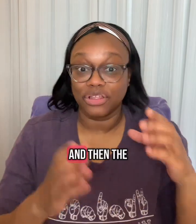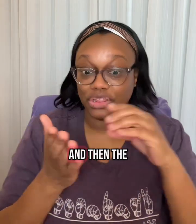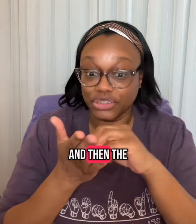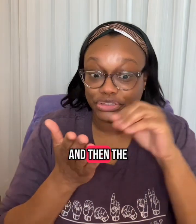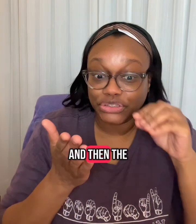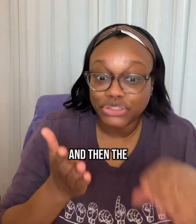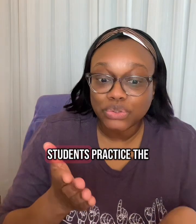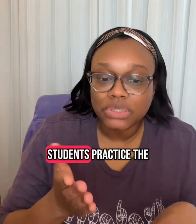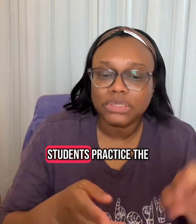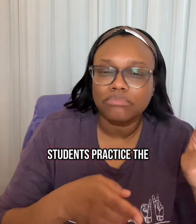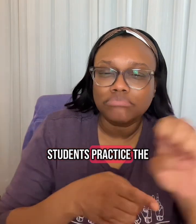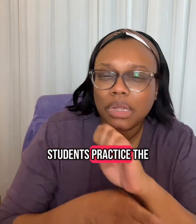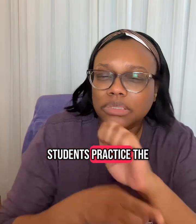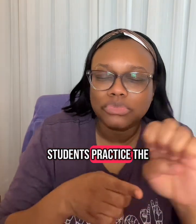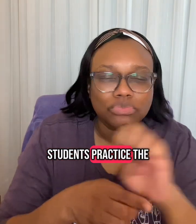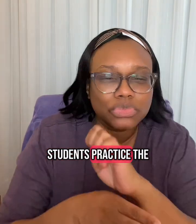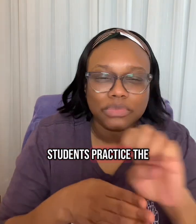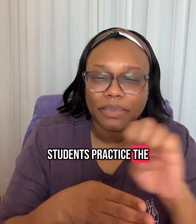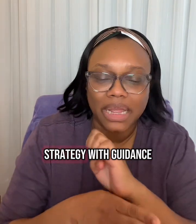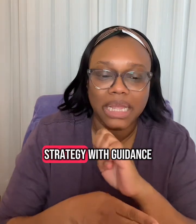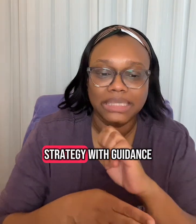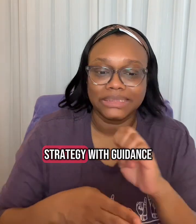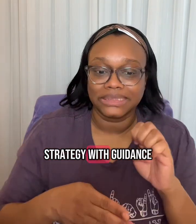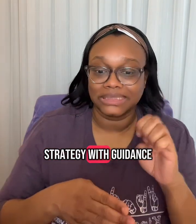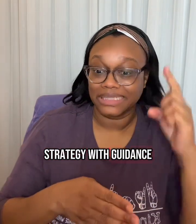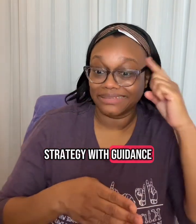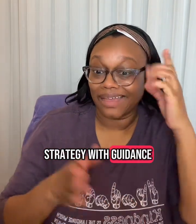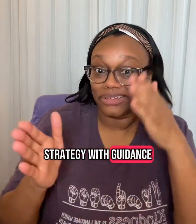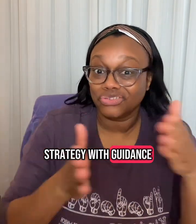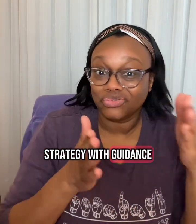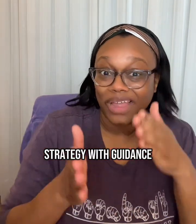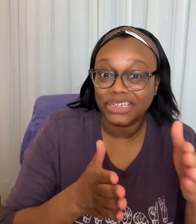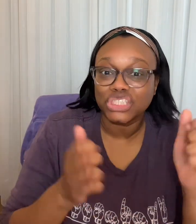And then the students practice the strategy with guidance.